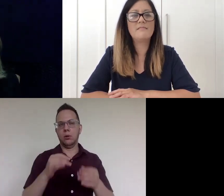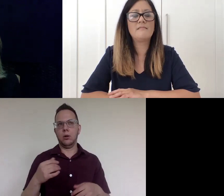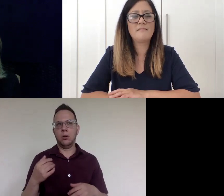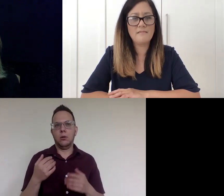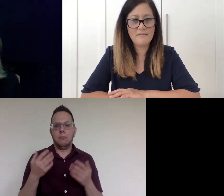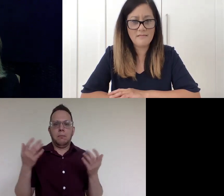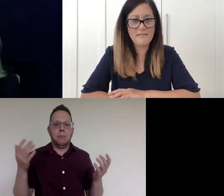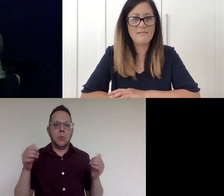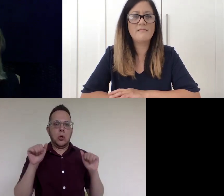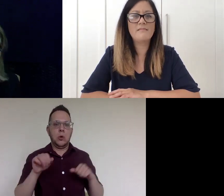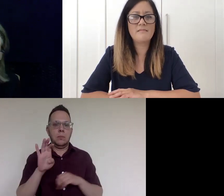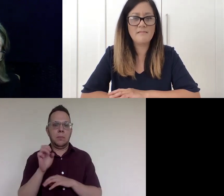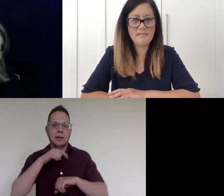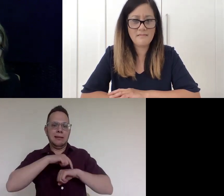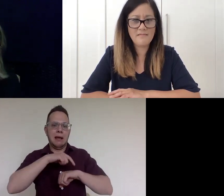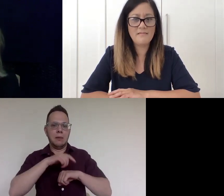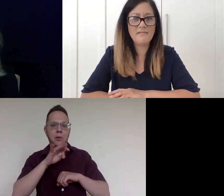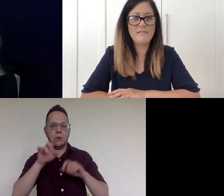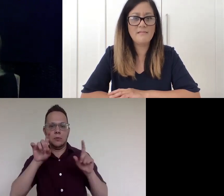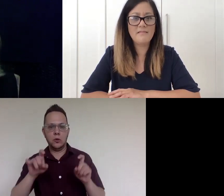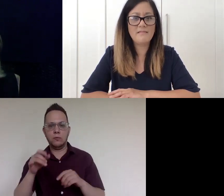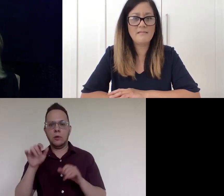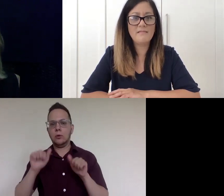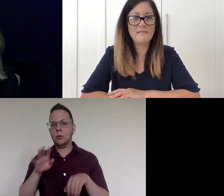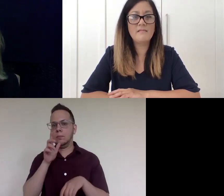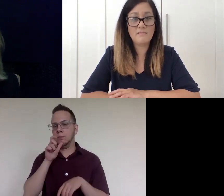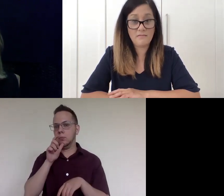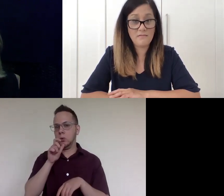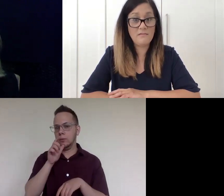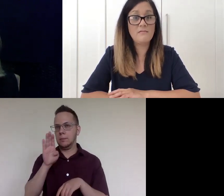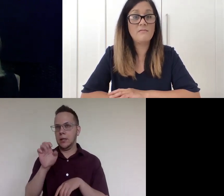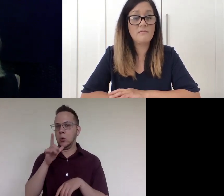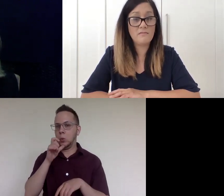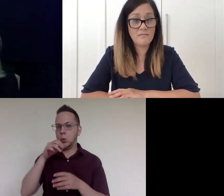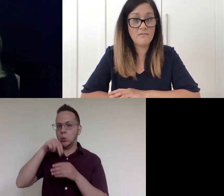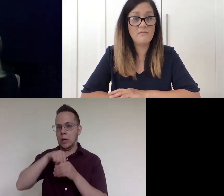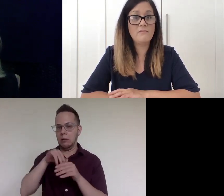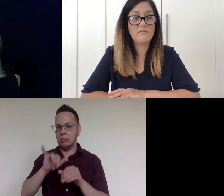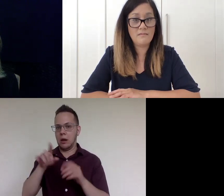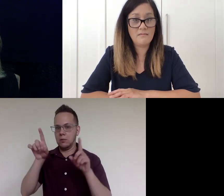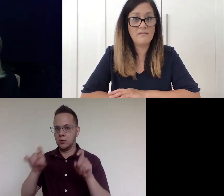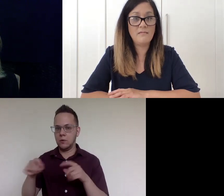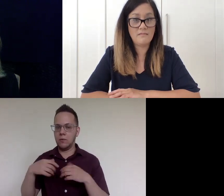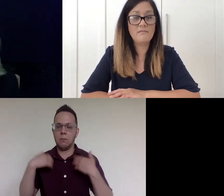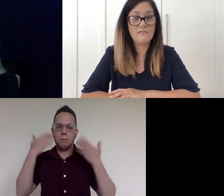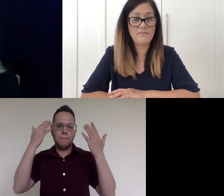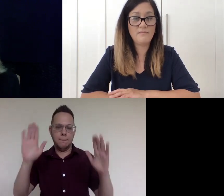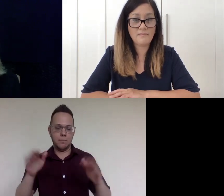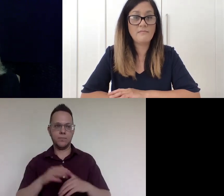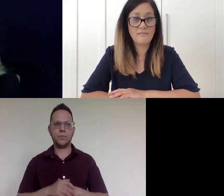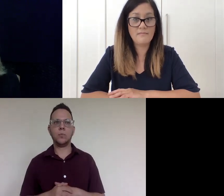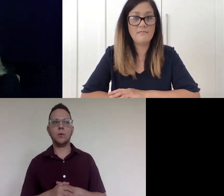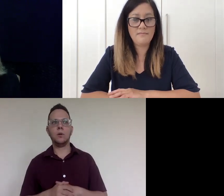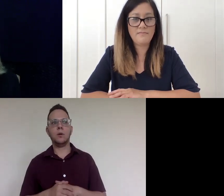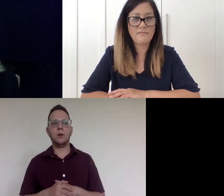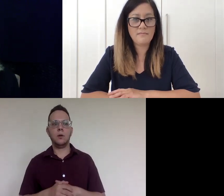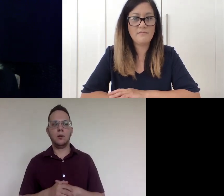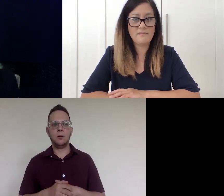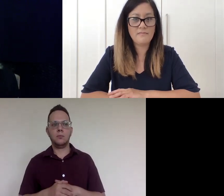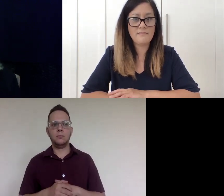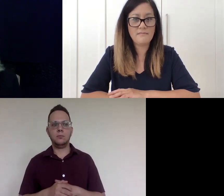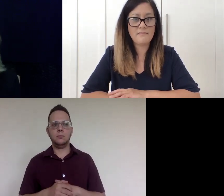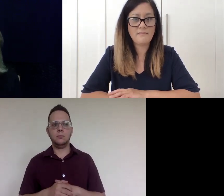basically this is from anecdotal information, when it comes down to a survey, who's going to be in the survey that tends